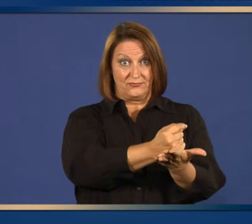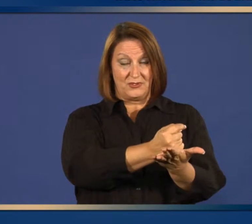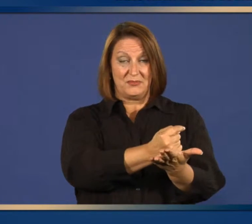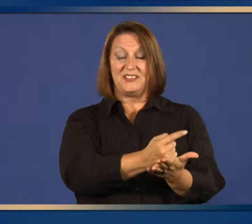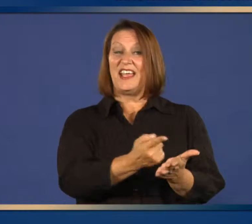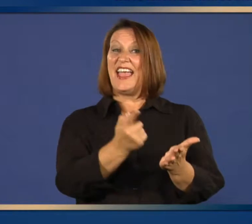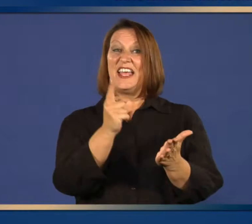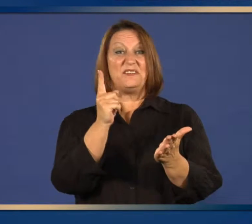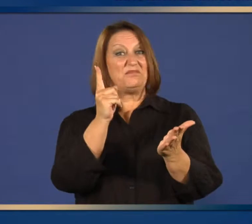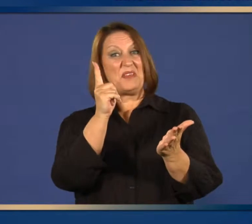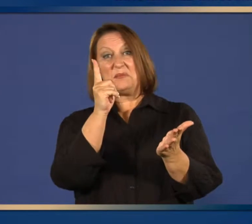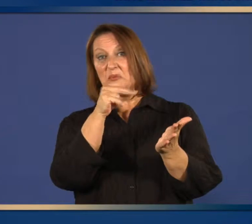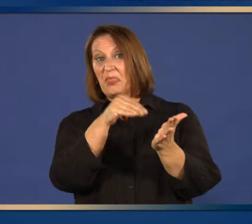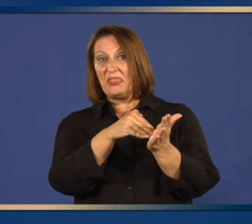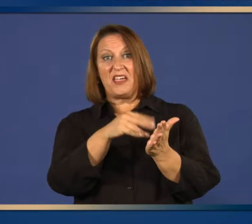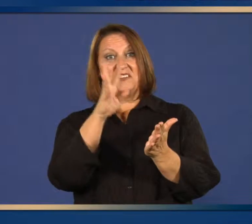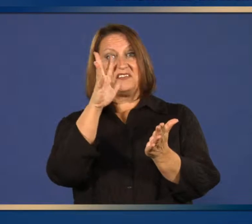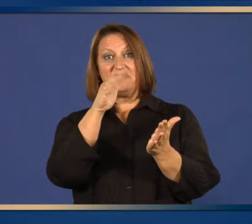hospitalization.